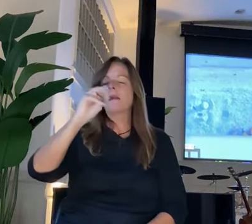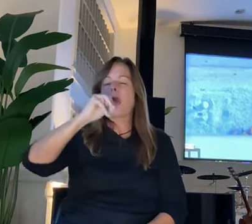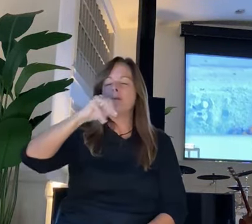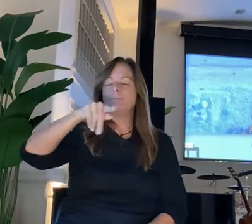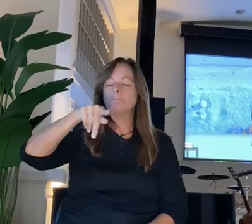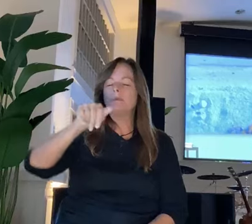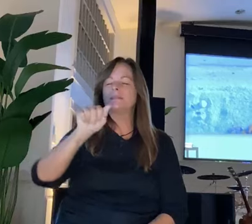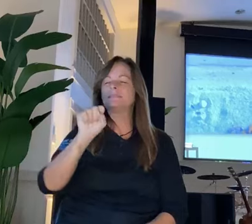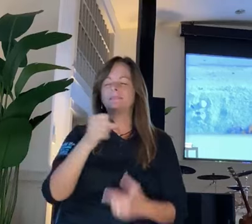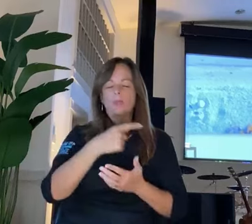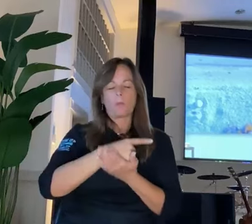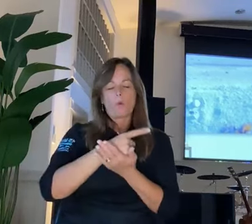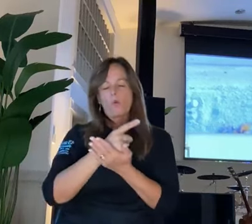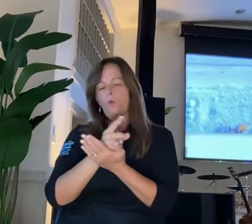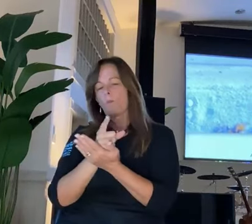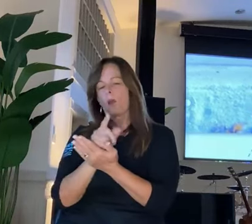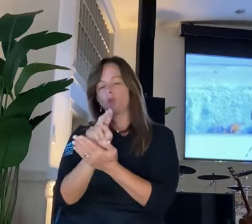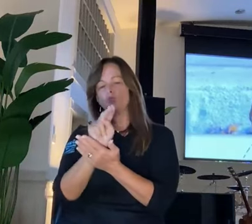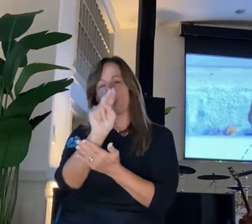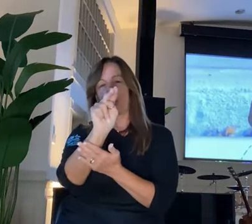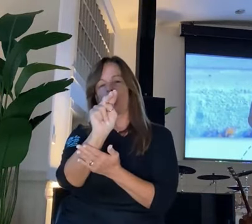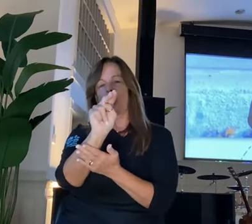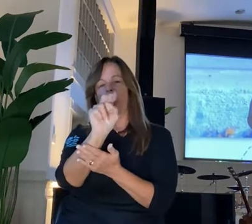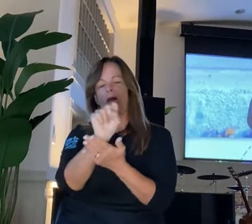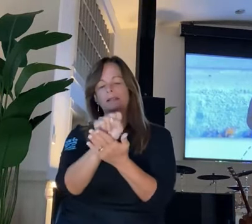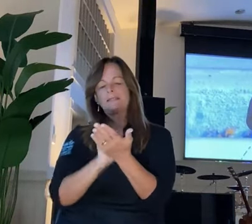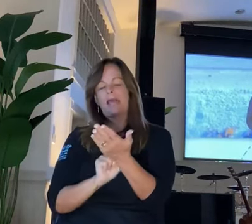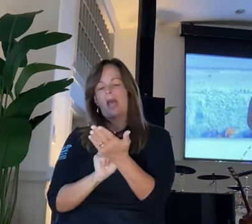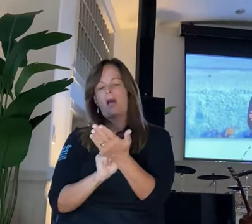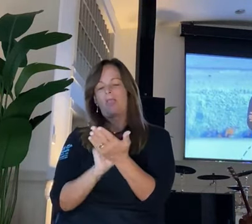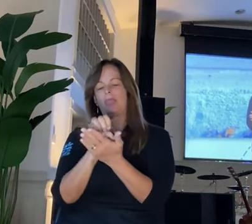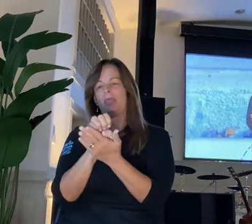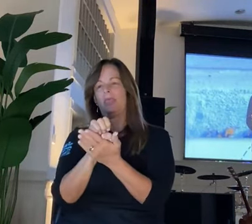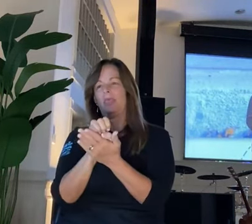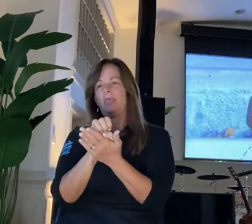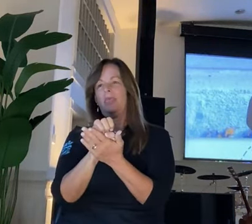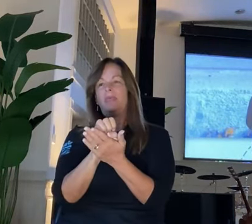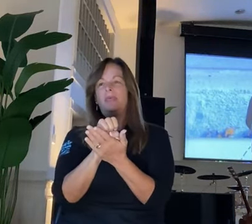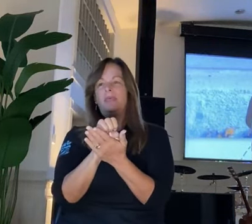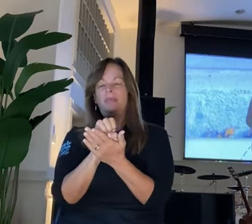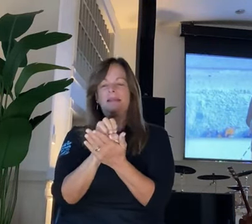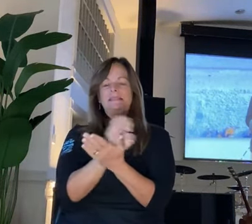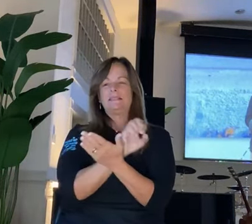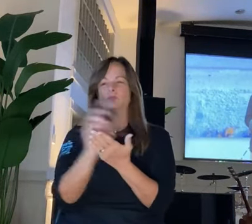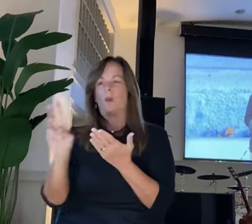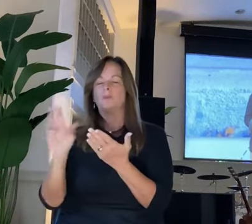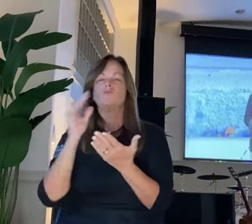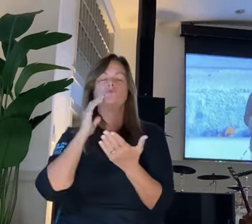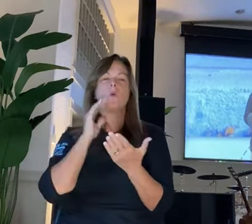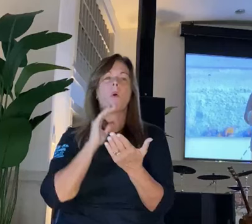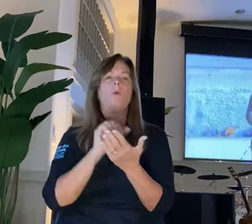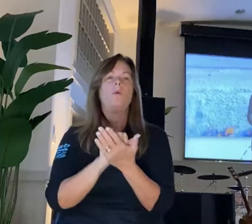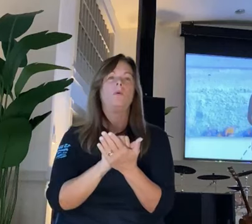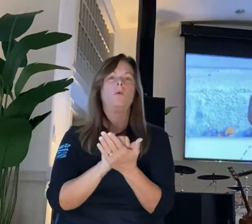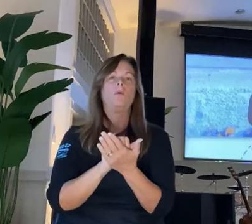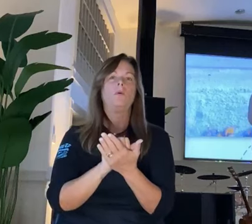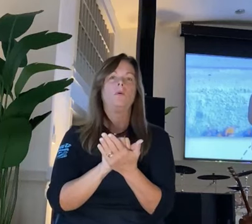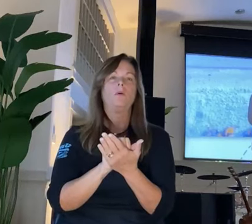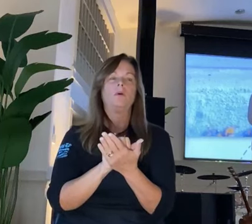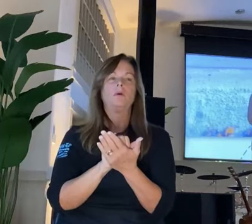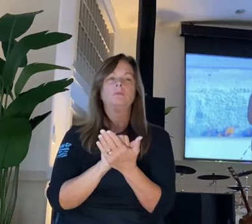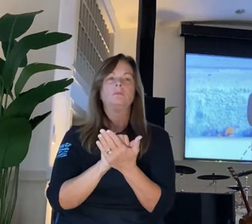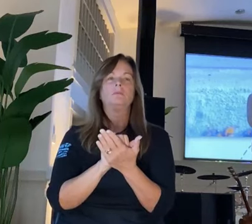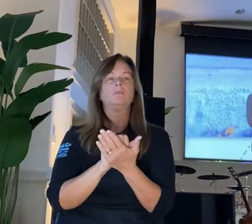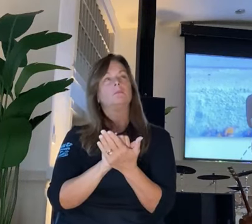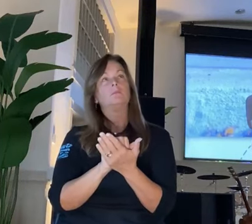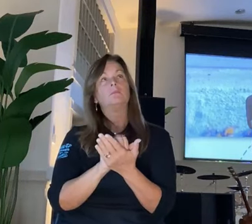they're making little adjustments all along the way. It's different than a map. A map gets you from point A to point B. Tells you which path to take. But a compass is